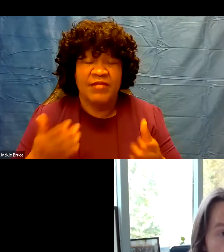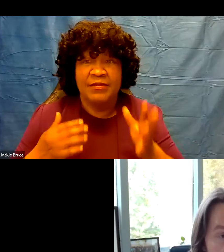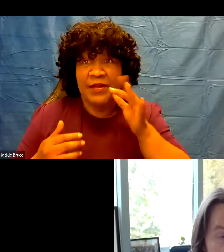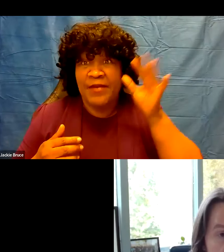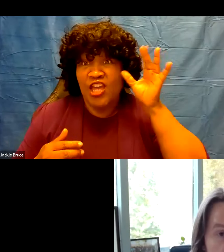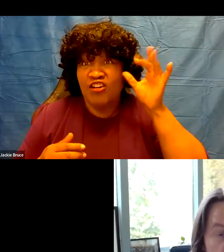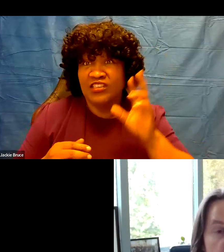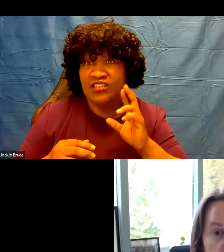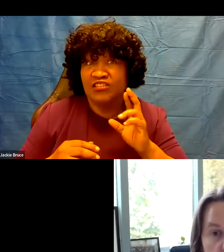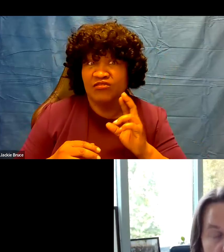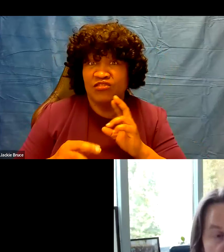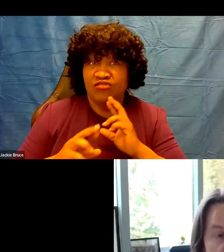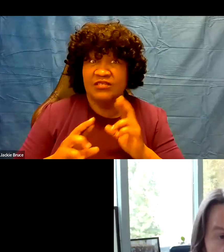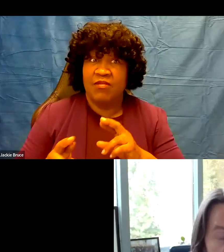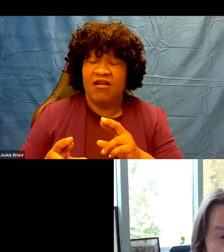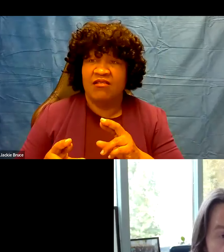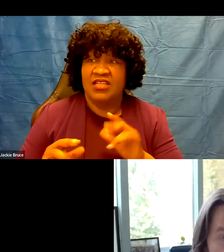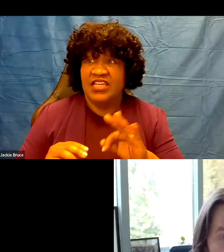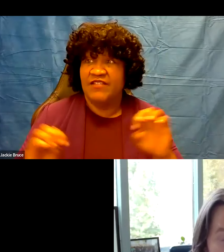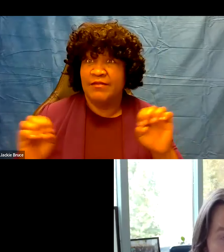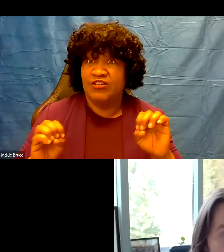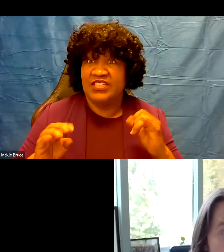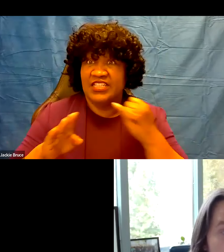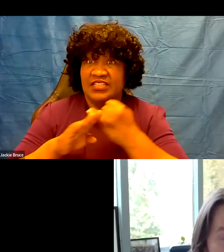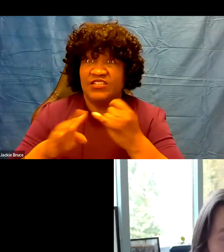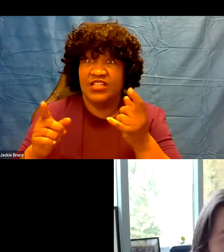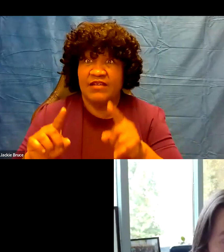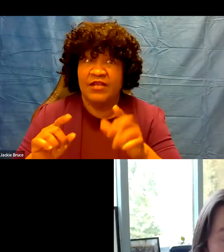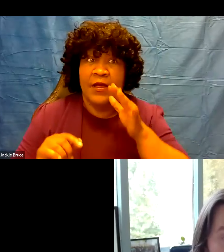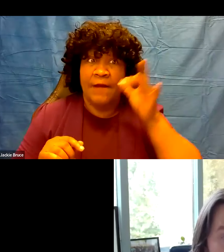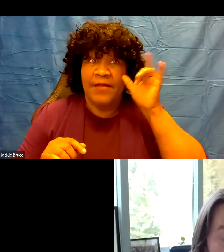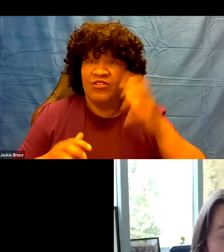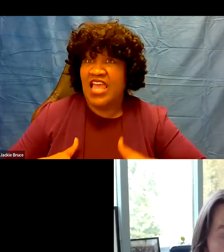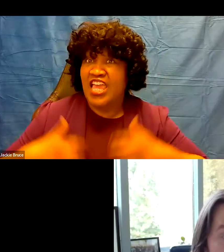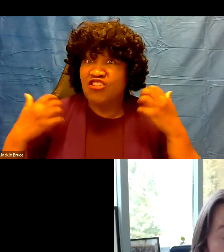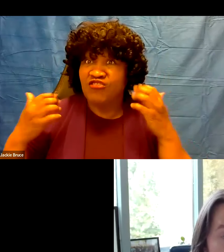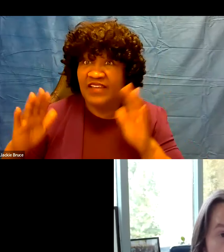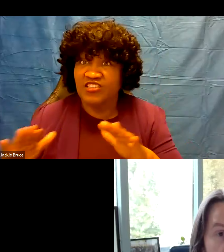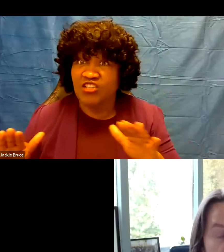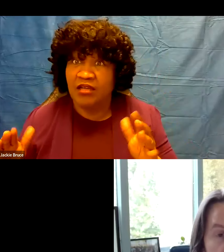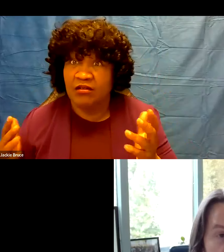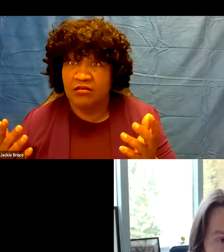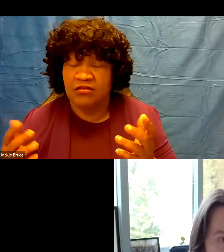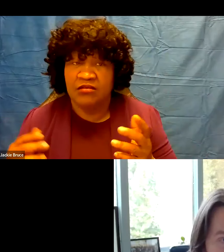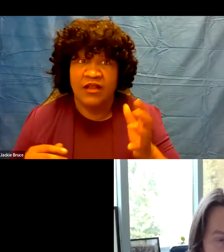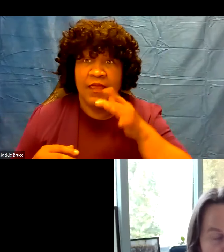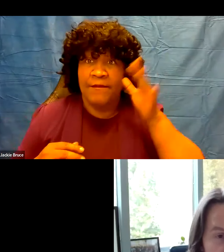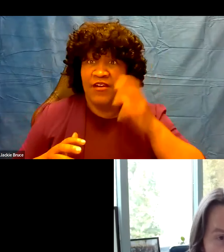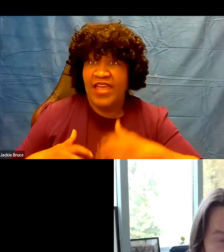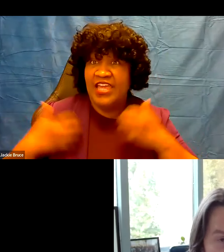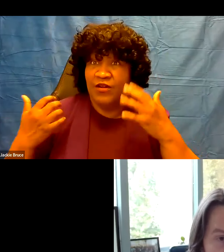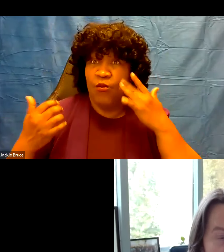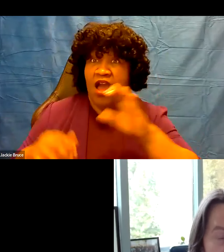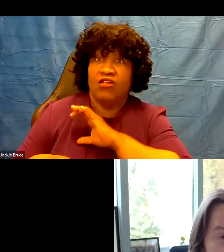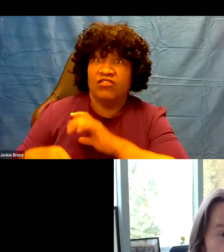parents' response if an emergency intervention takes place is that they're angry at the child. They're angry because law enforcement